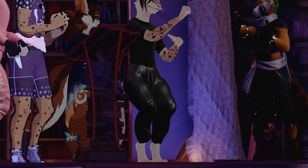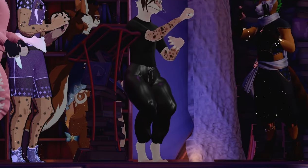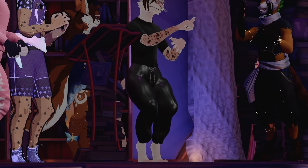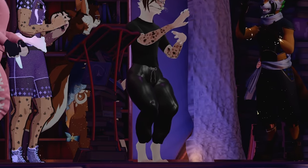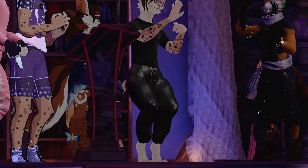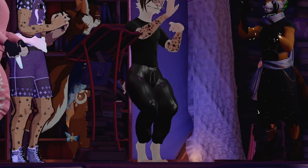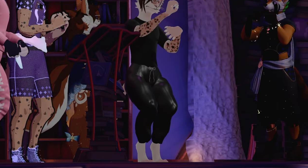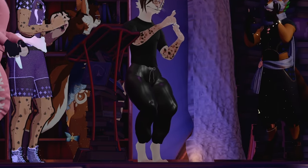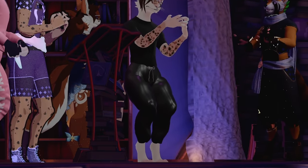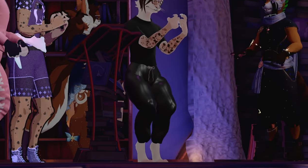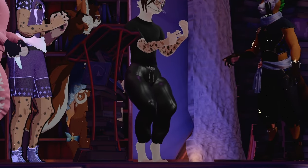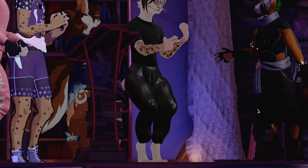do you know sign language?